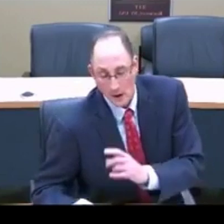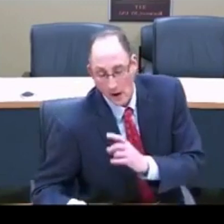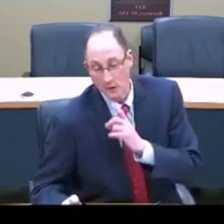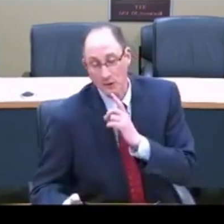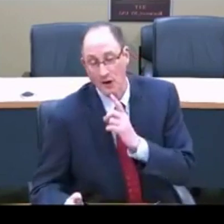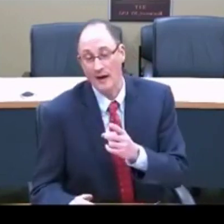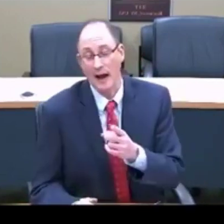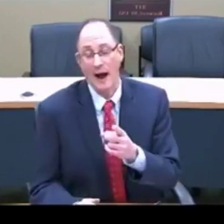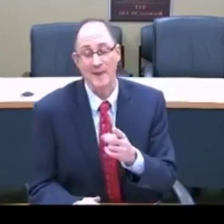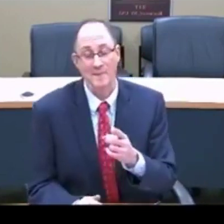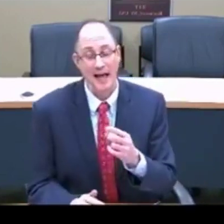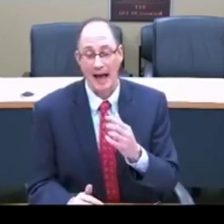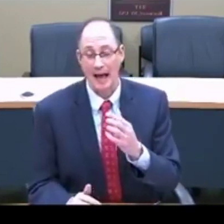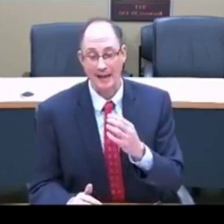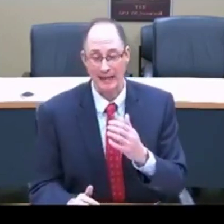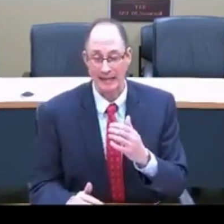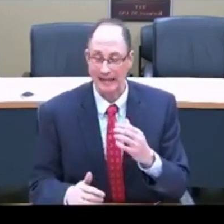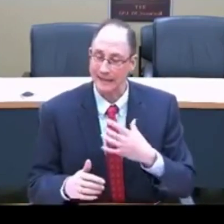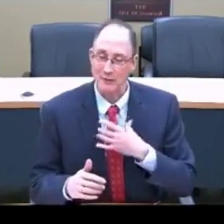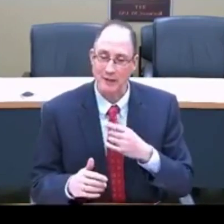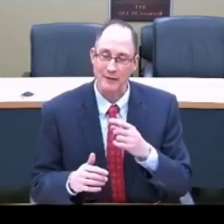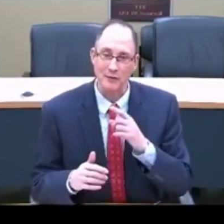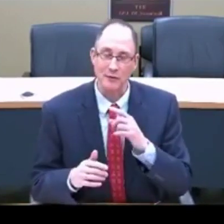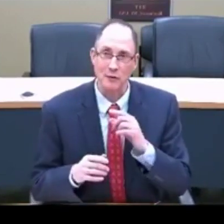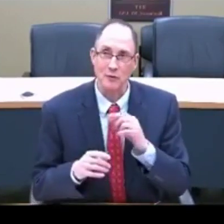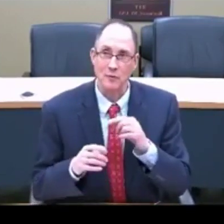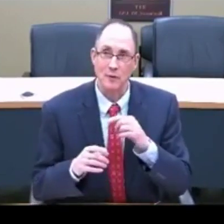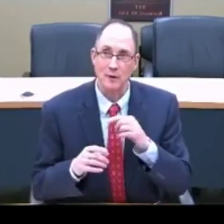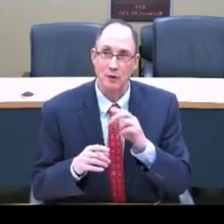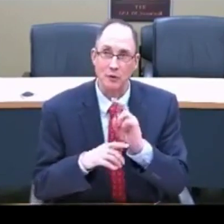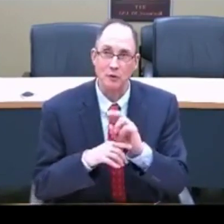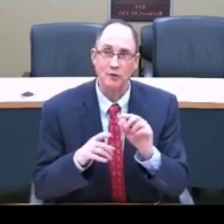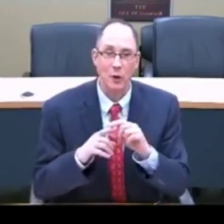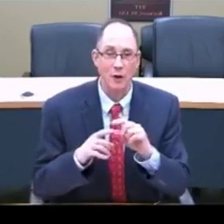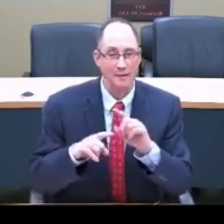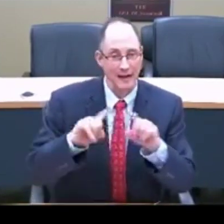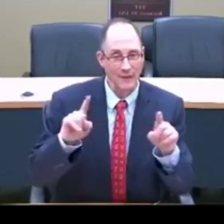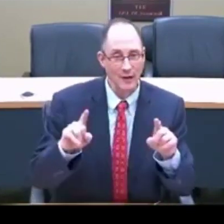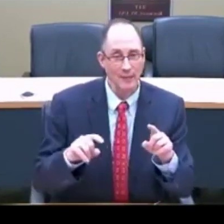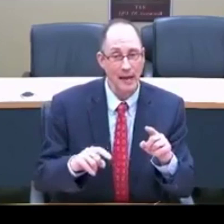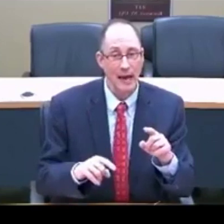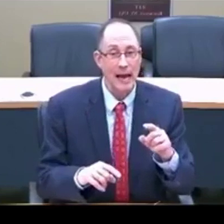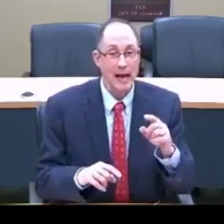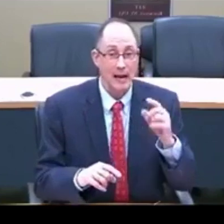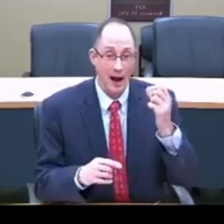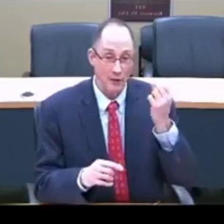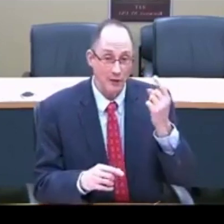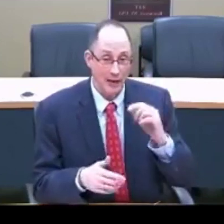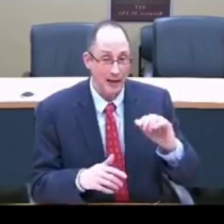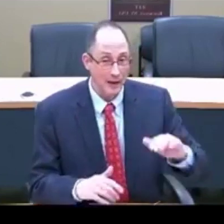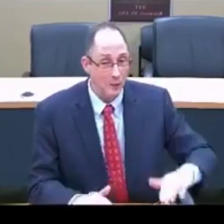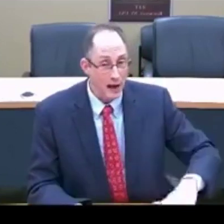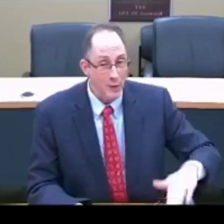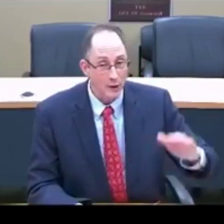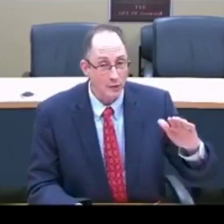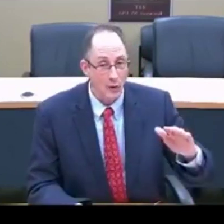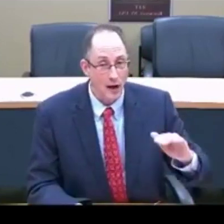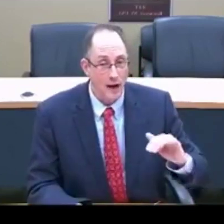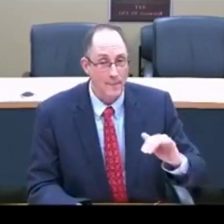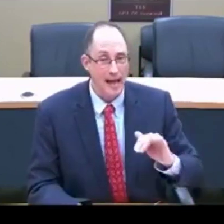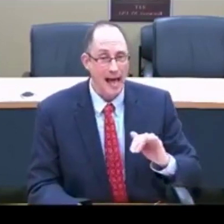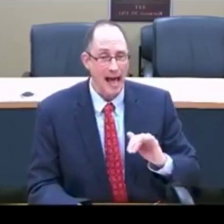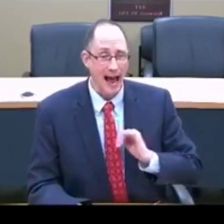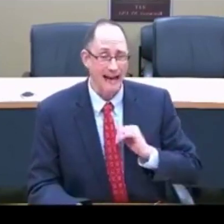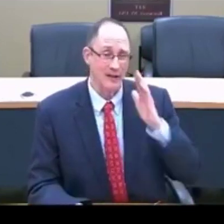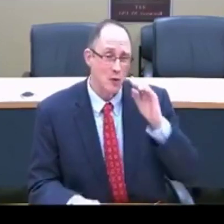Oh, sure. Um, if it's interesting, you use the word different, understanding when I was growing up,